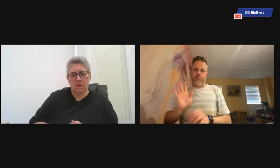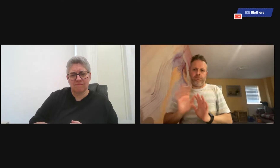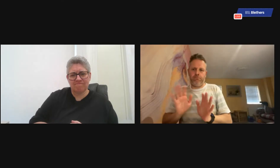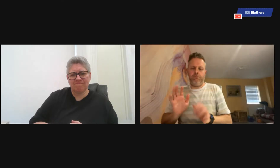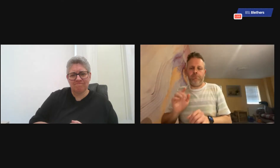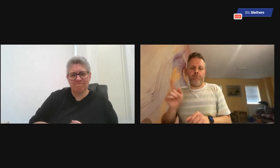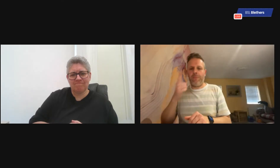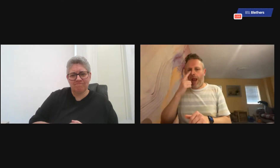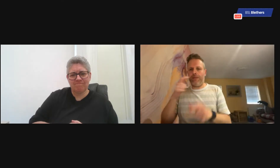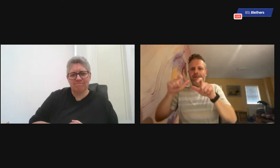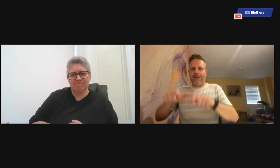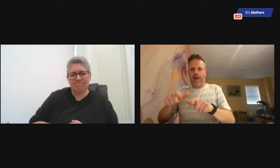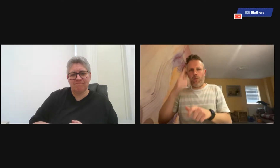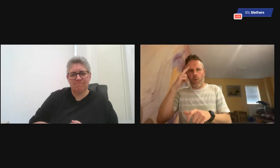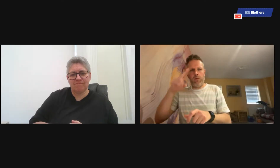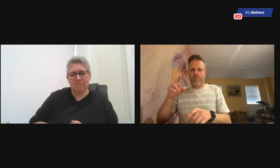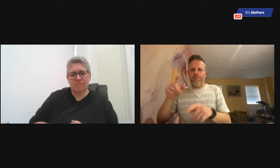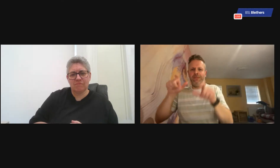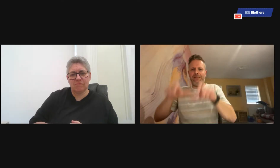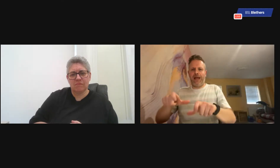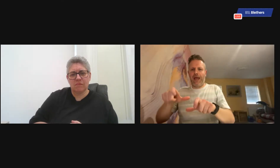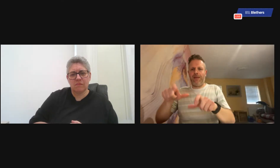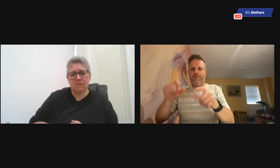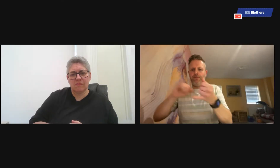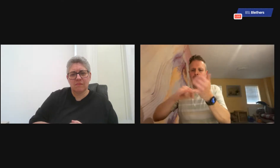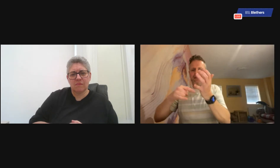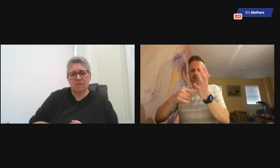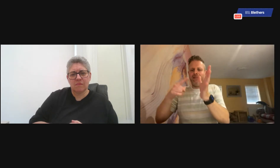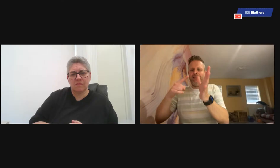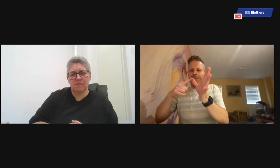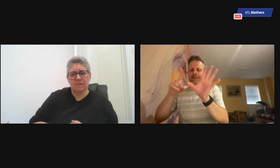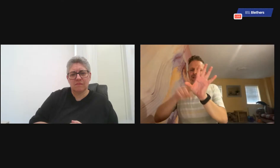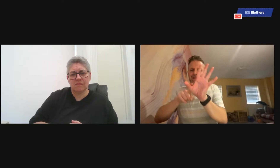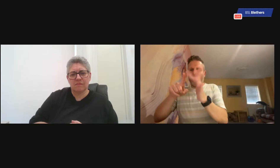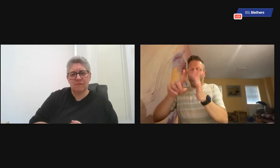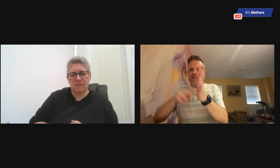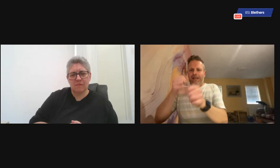they're 18, it's not just, right, okay, out you go, that's you finished.